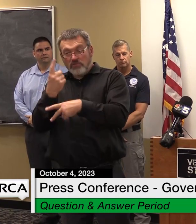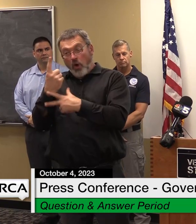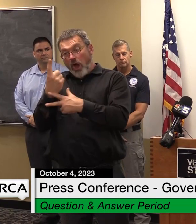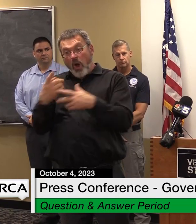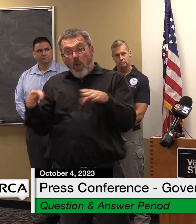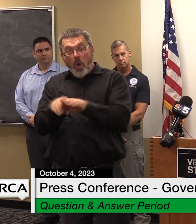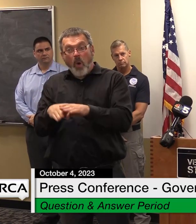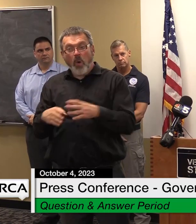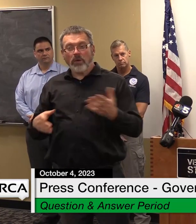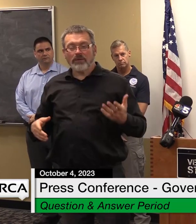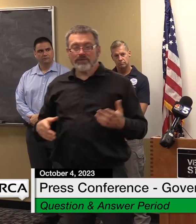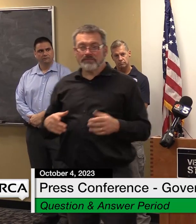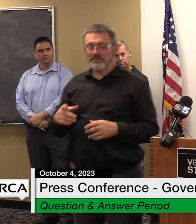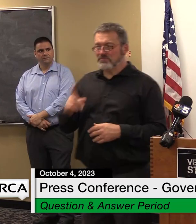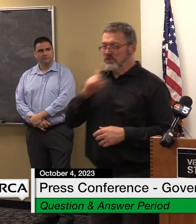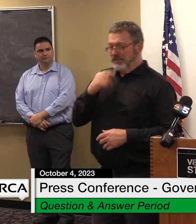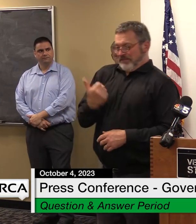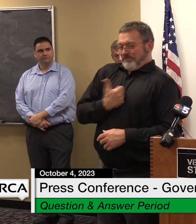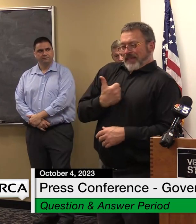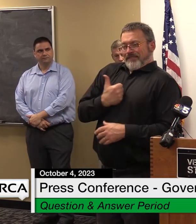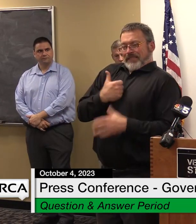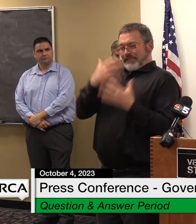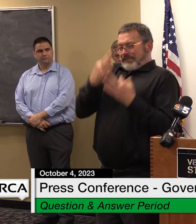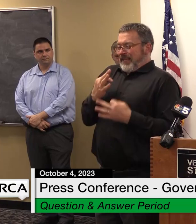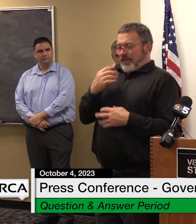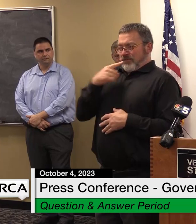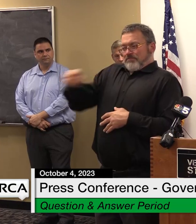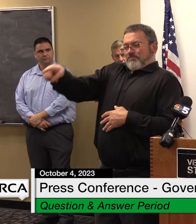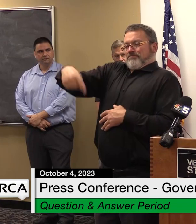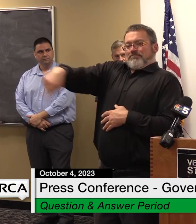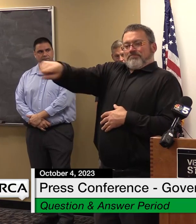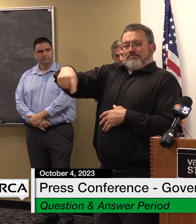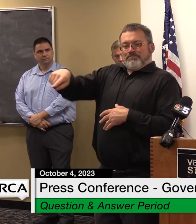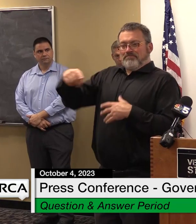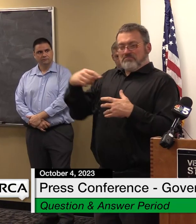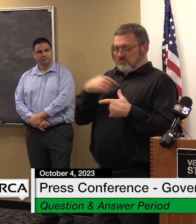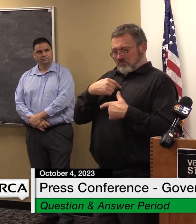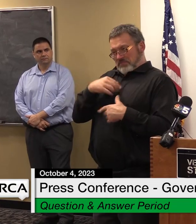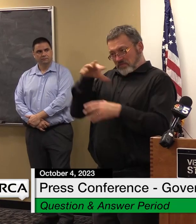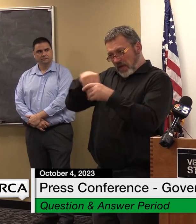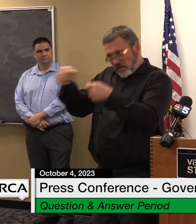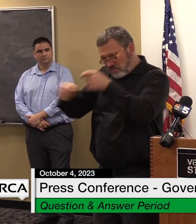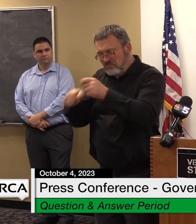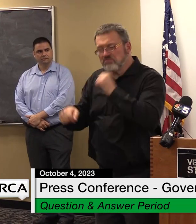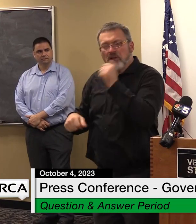is they're separate. They're out of our purview in some respects.